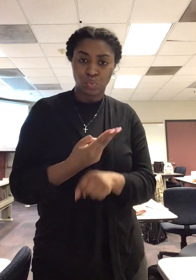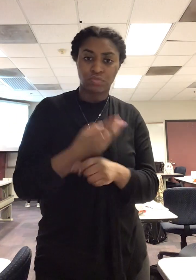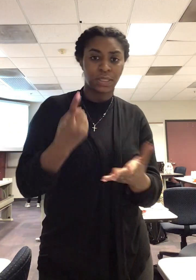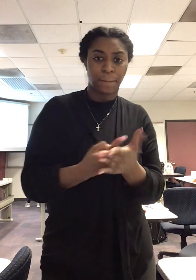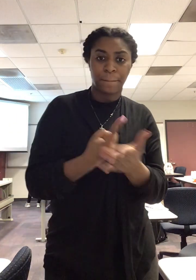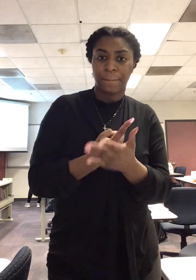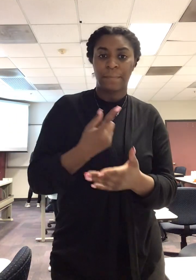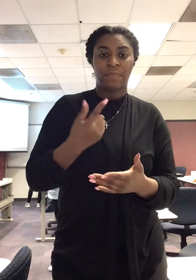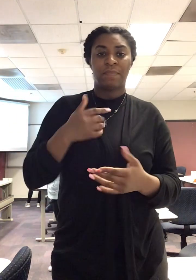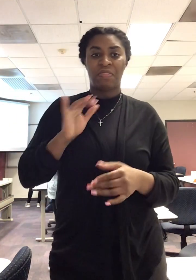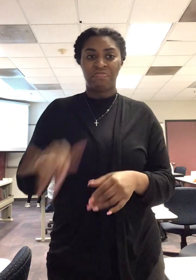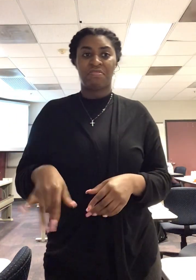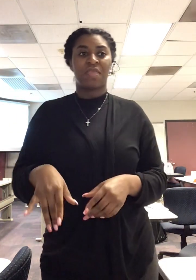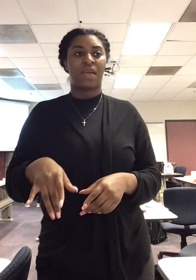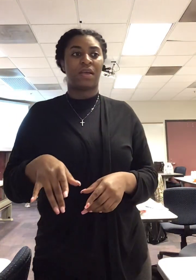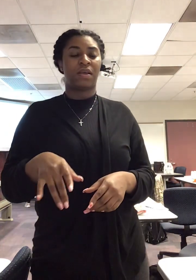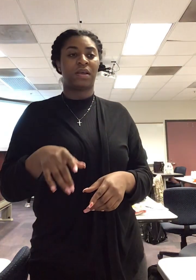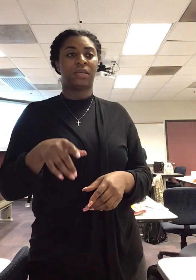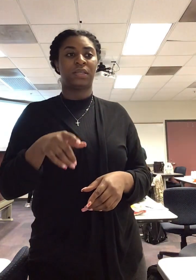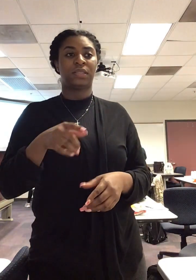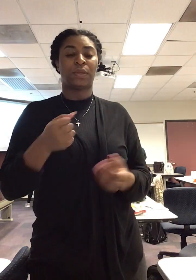father. Does it look like fiction or nonfiction?